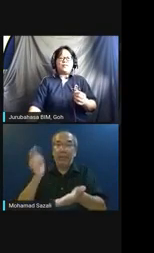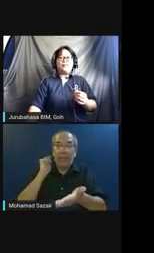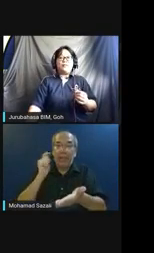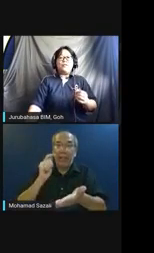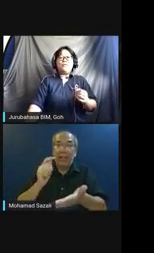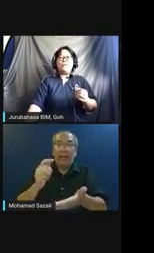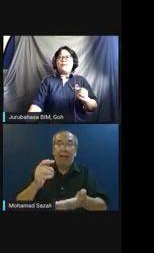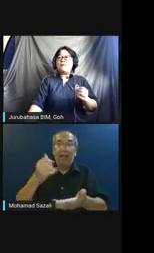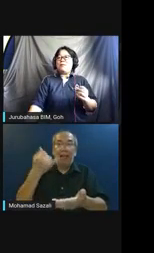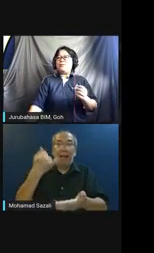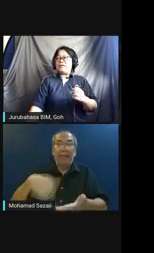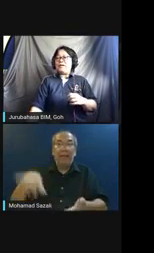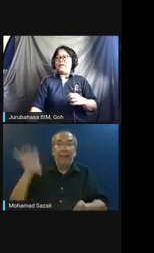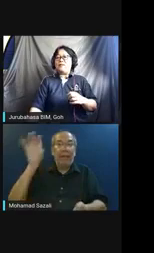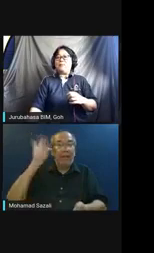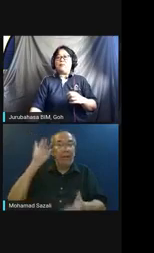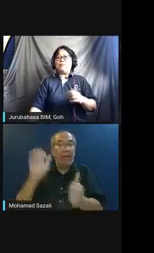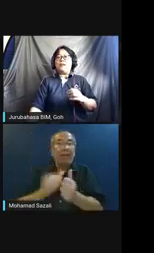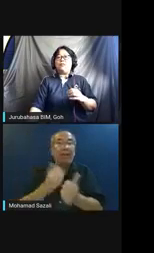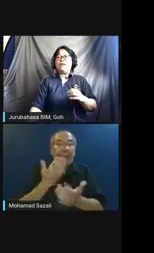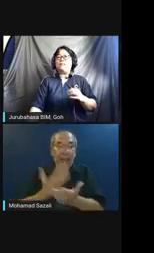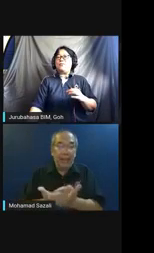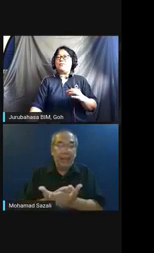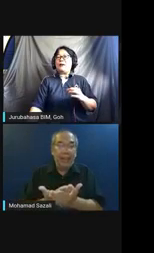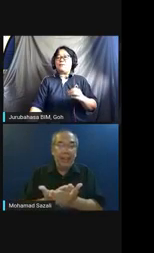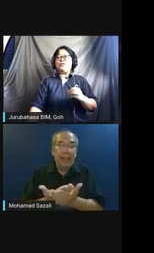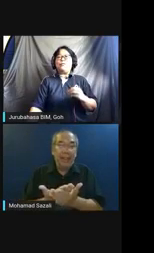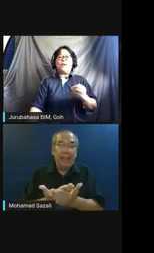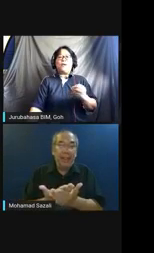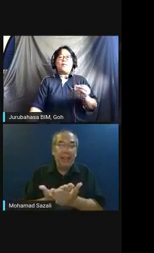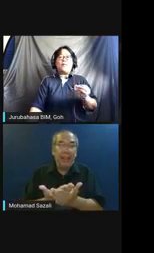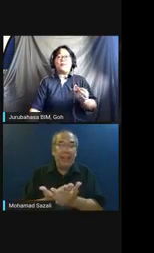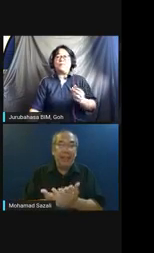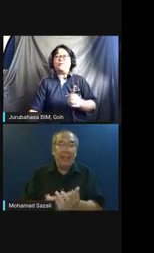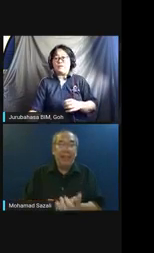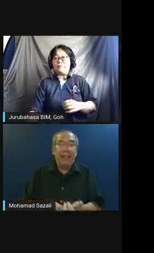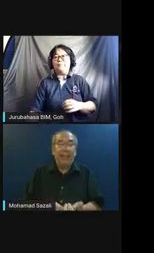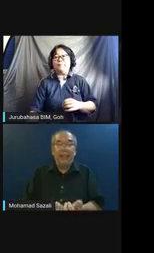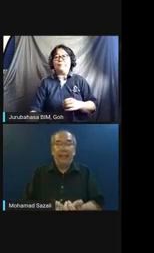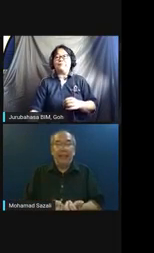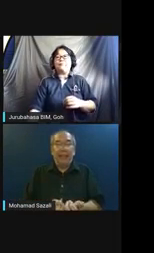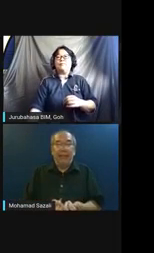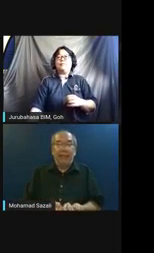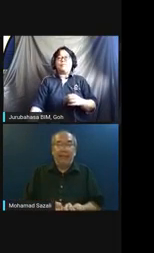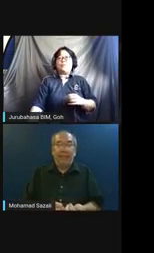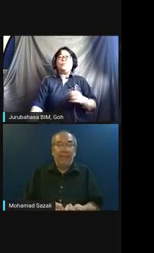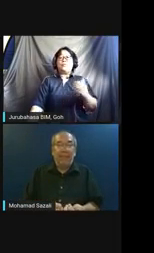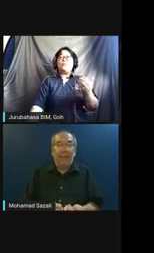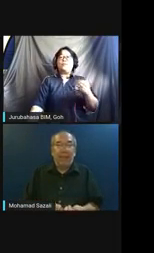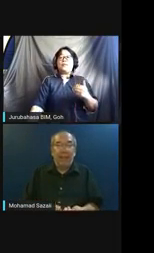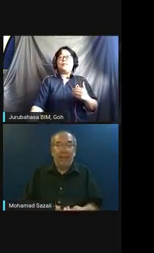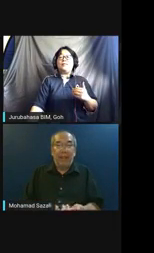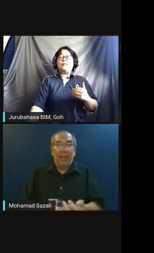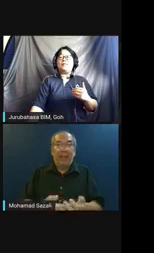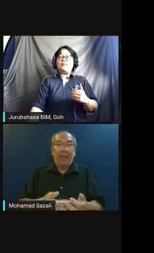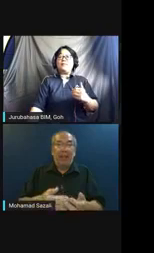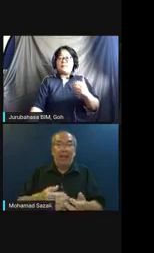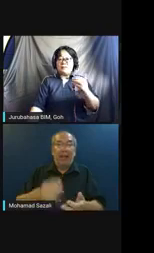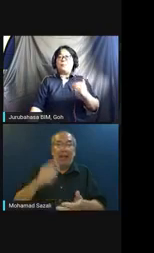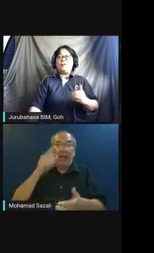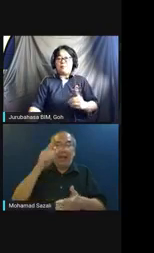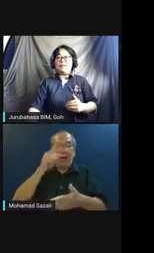loud voice, we might be able to hear it, but we are not able to capture where the sounds come from. So we don't really